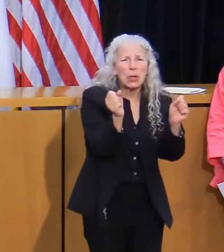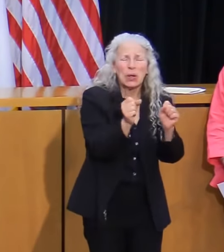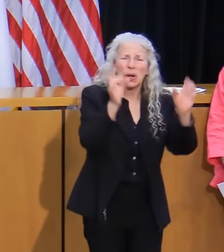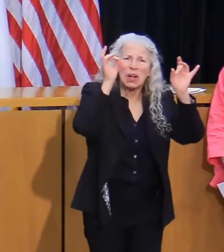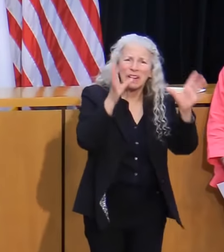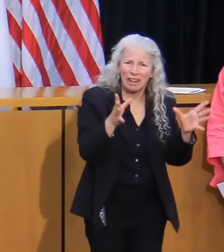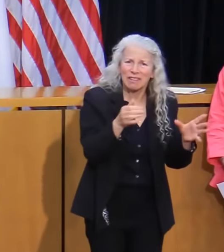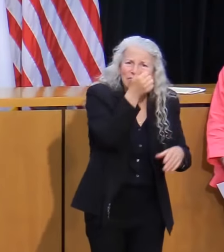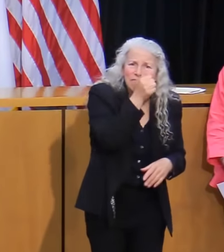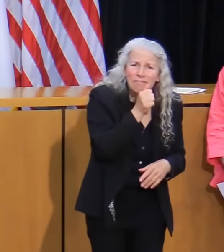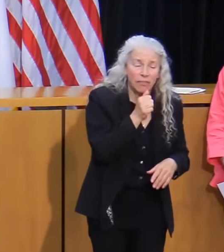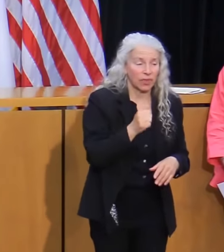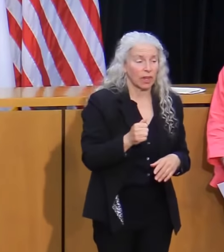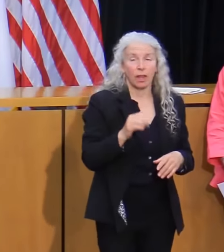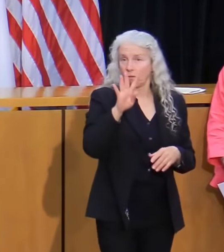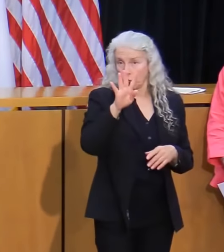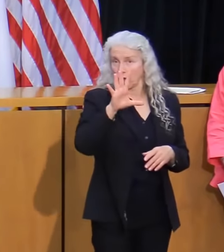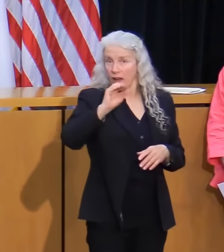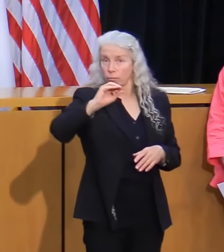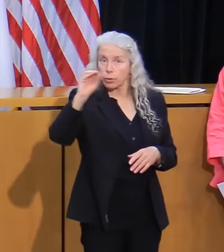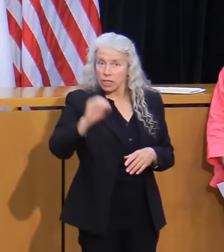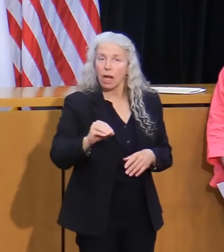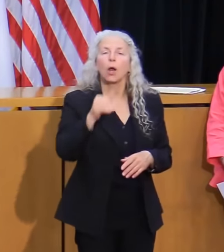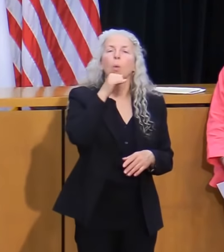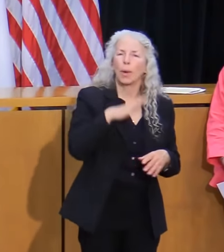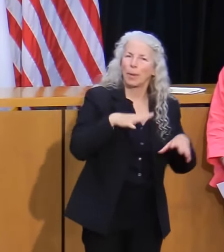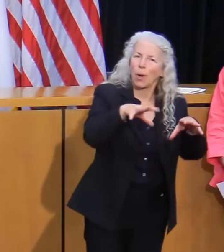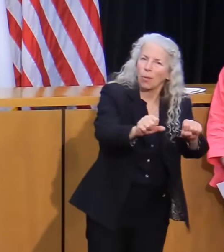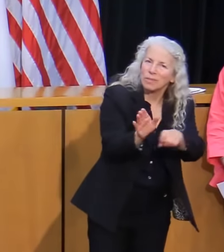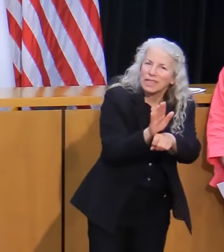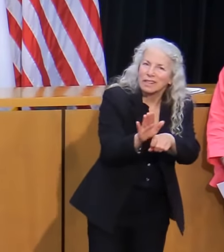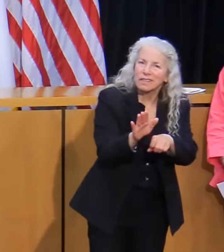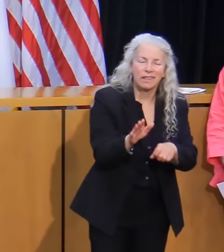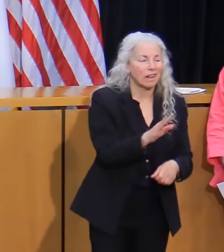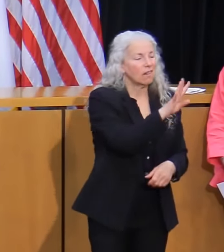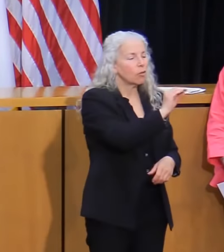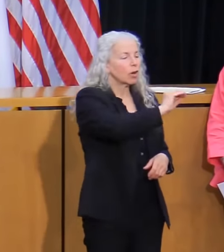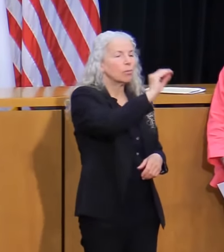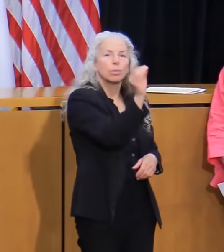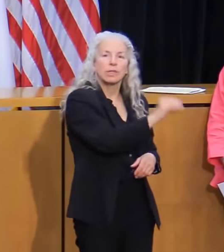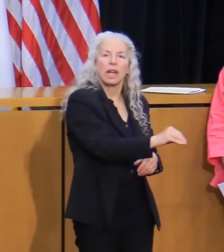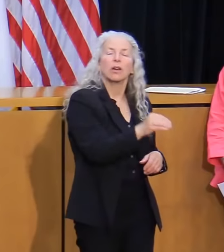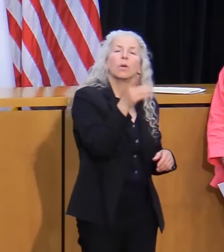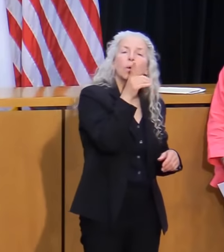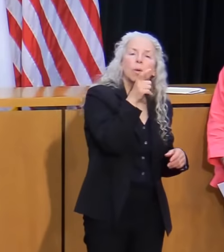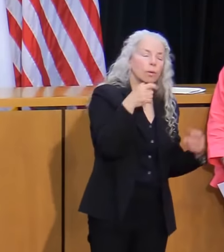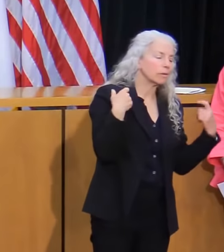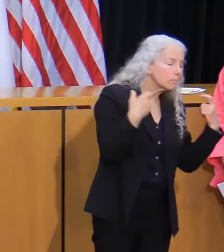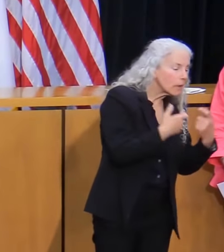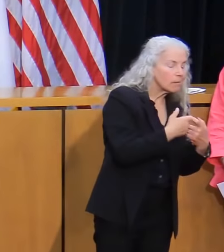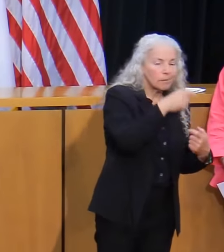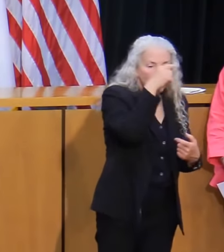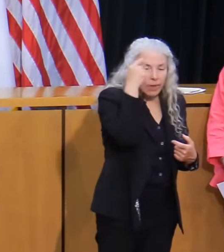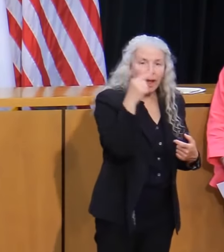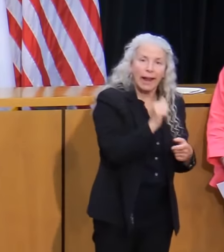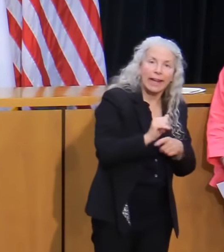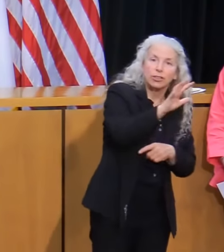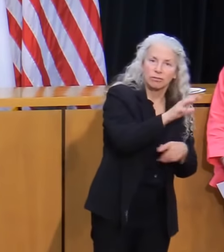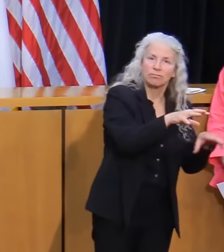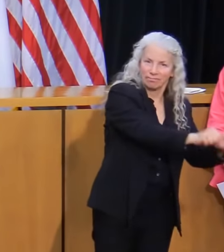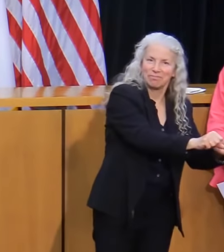About 45% of these grants have gone to women-owned businesses, while about 40% of the awards went to minority-owned companies.